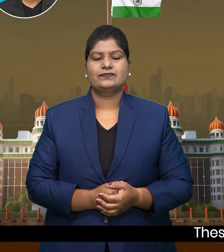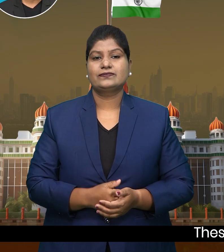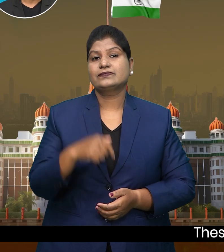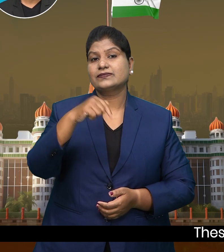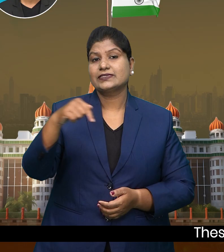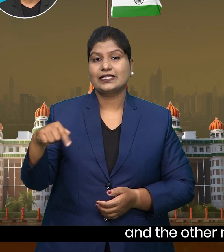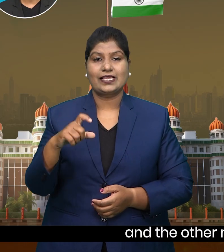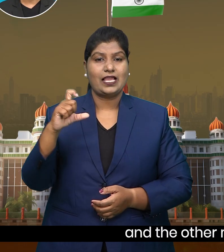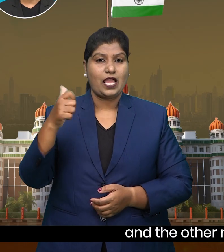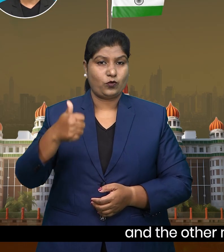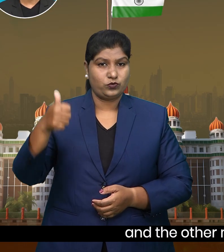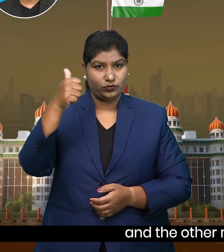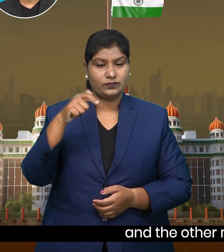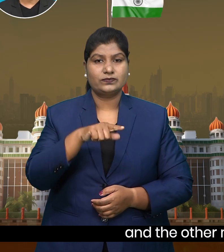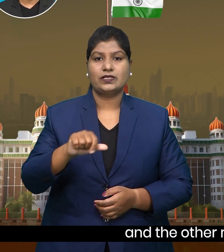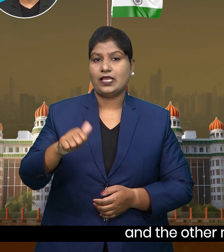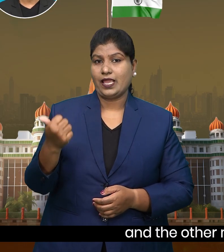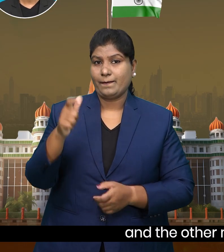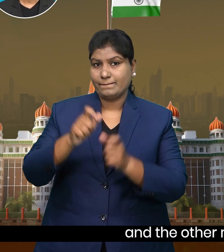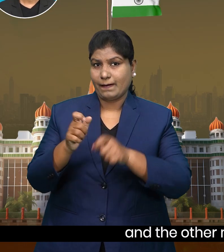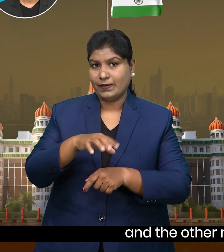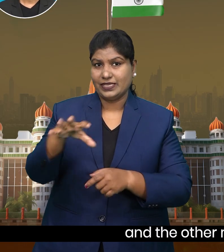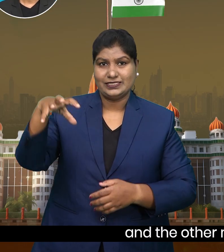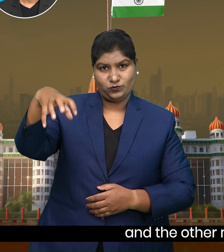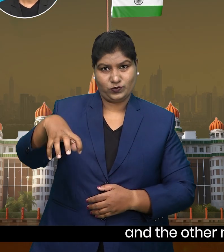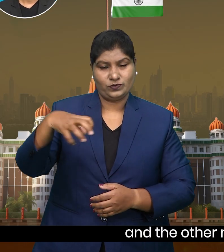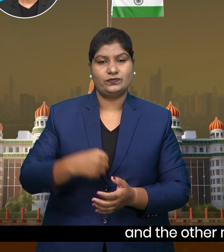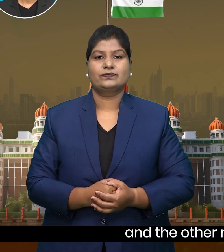These councillors and the other members of the council